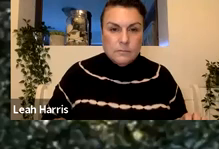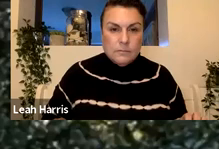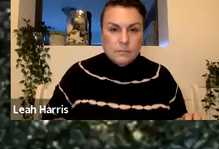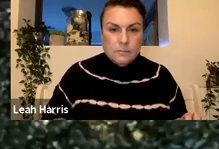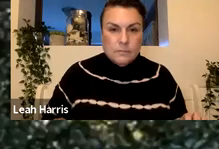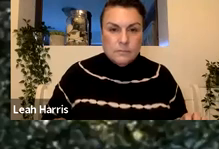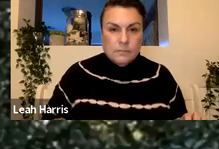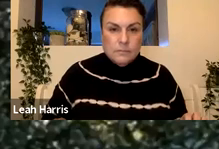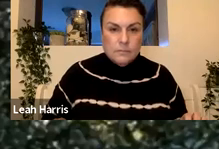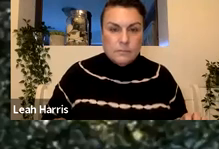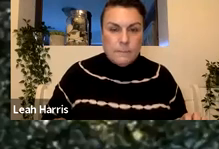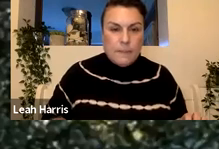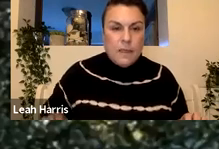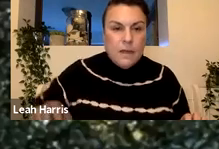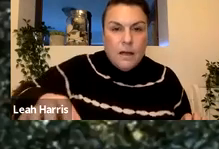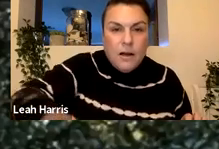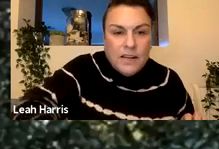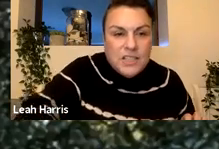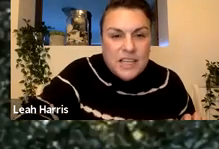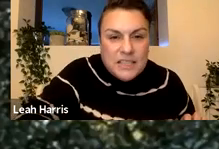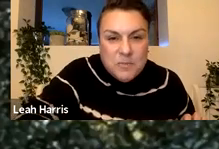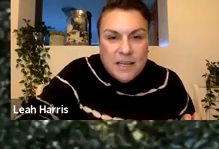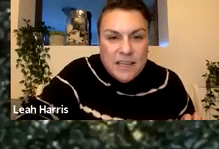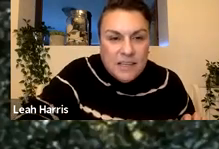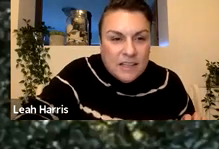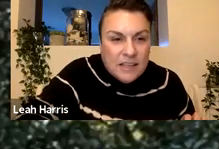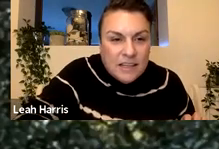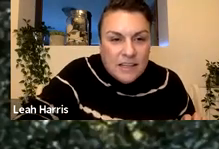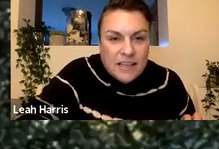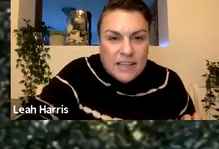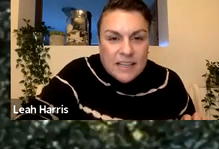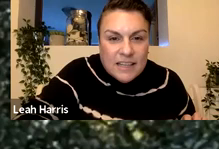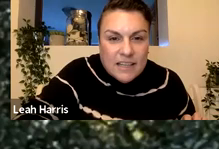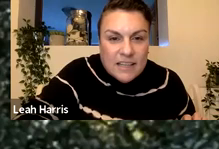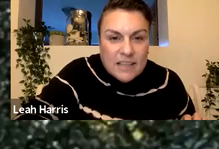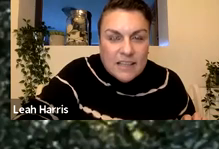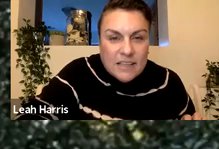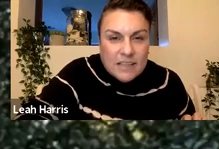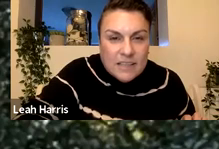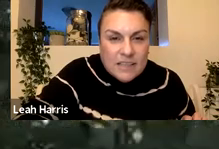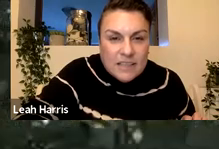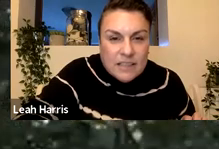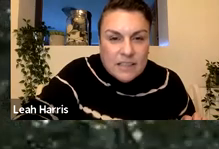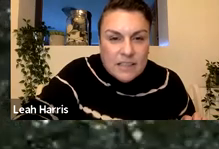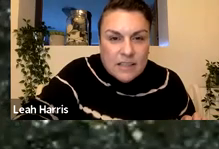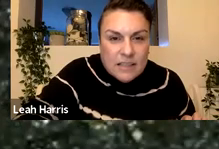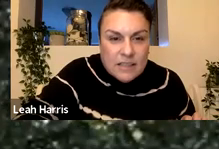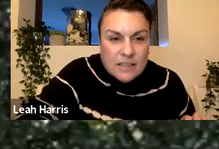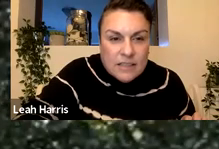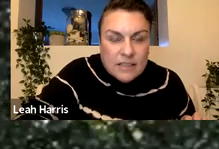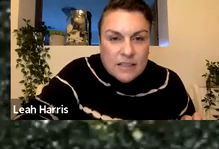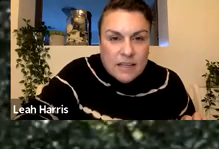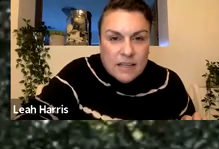because you all have absolutely succeeded enlightened a fire in me and so many others that is impossible